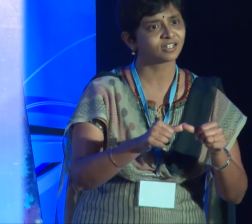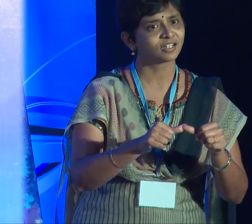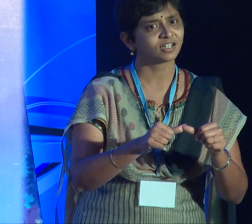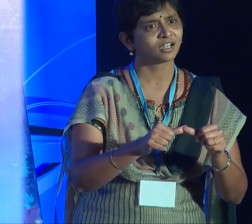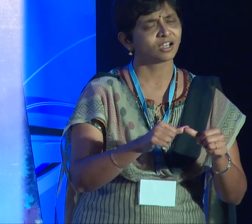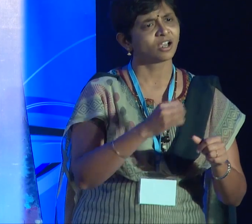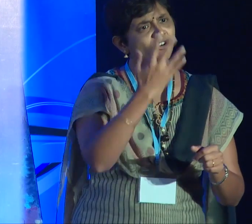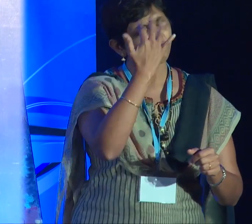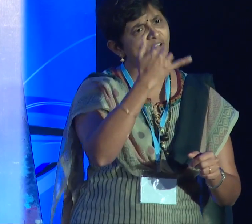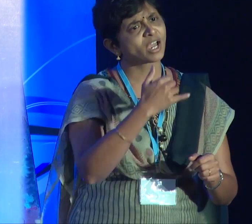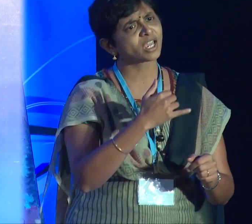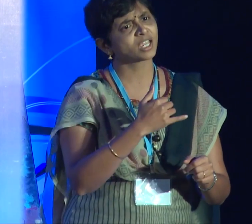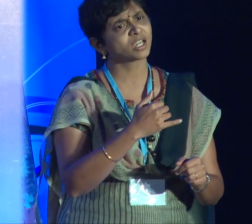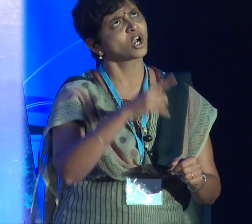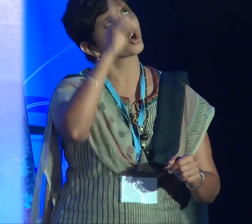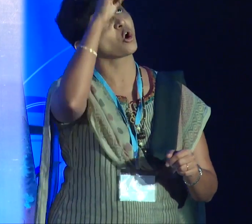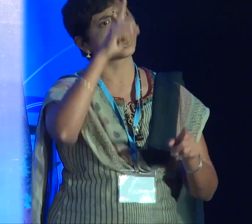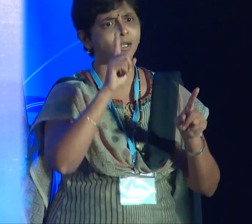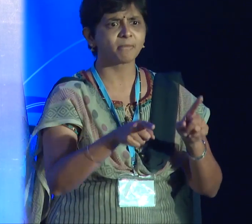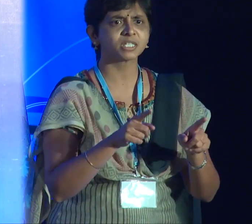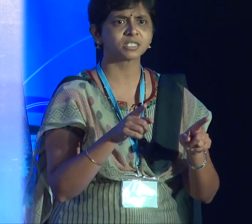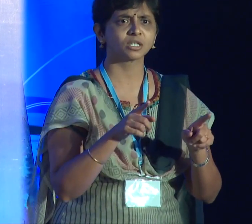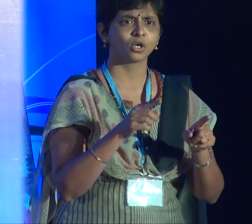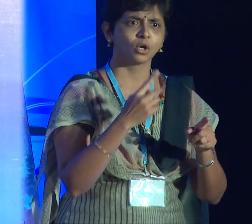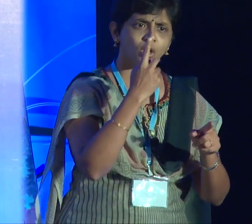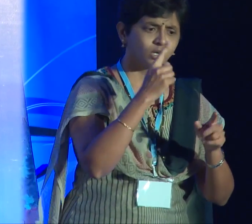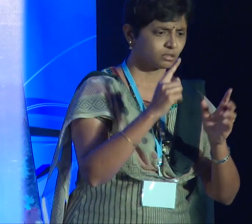to be just like you?